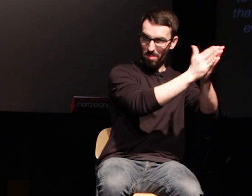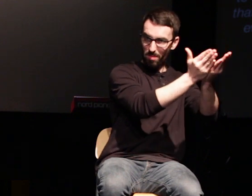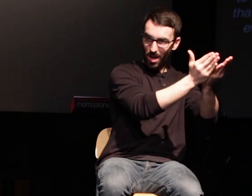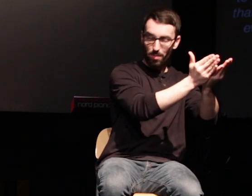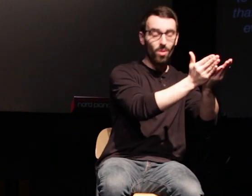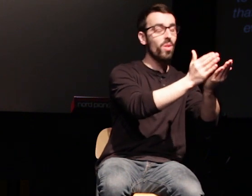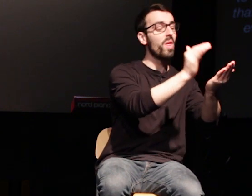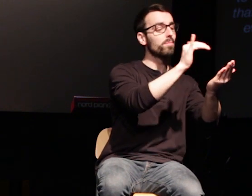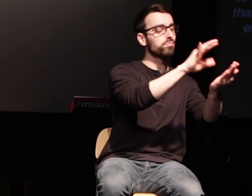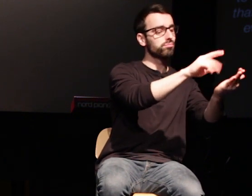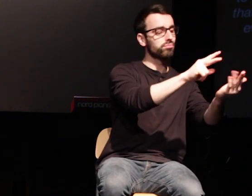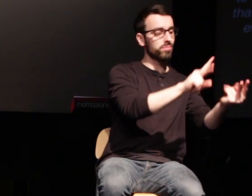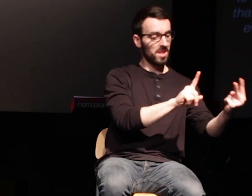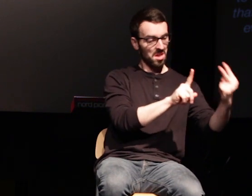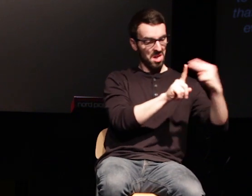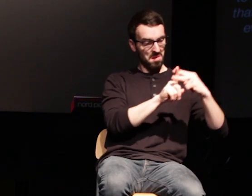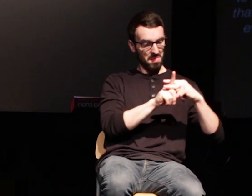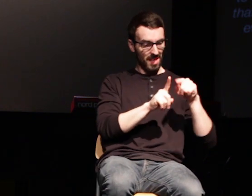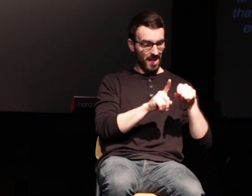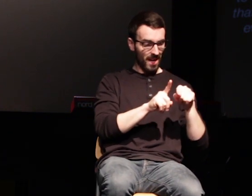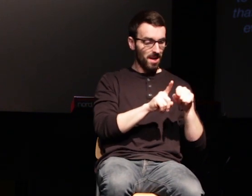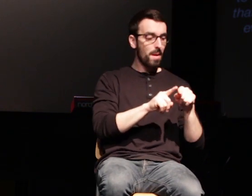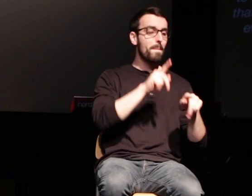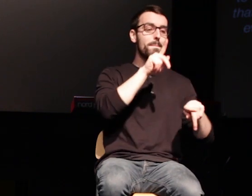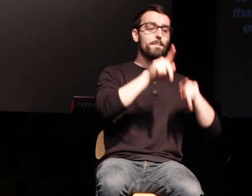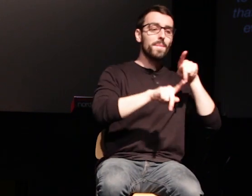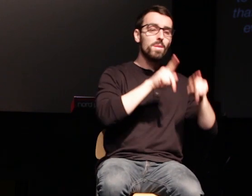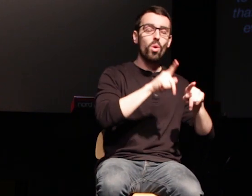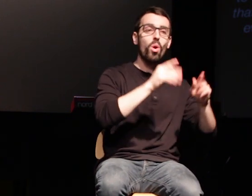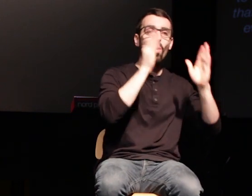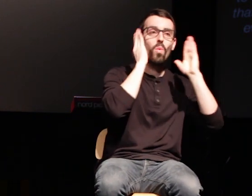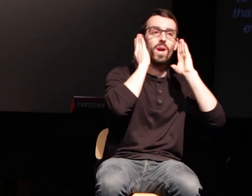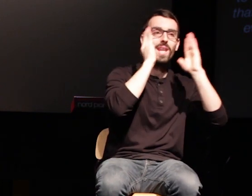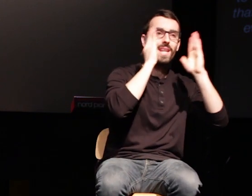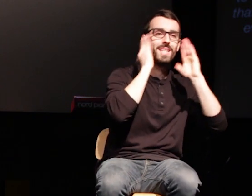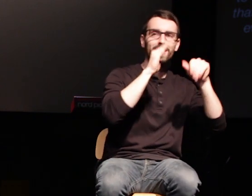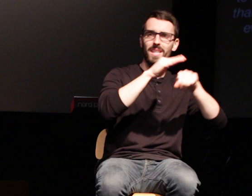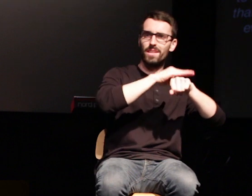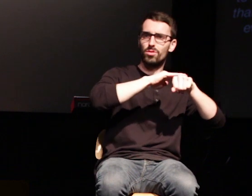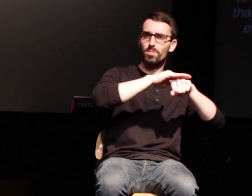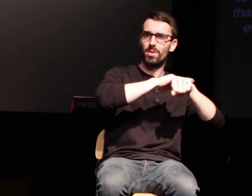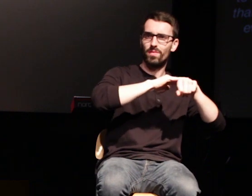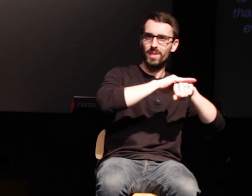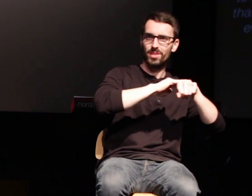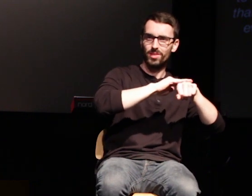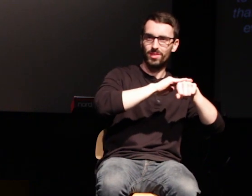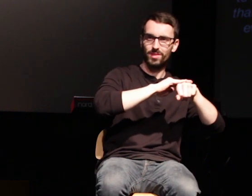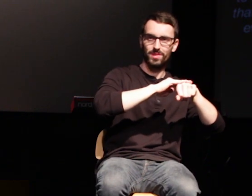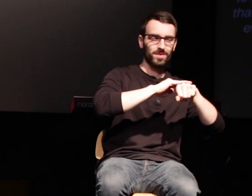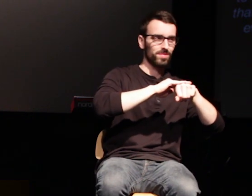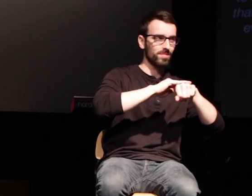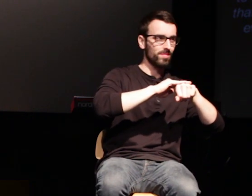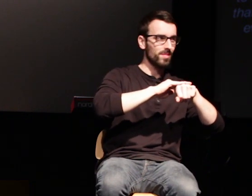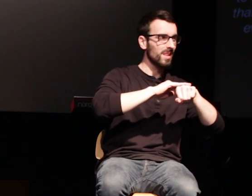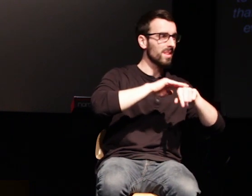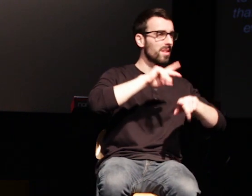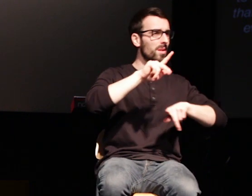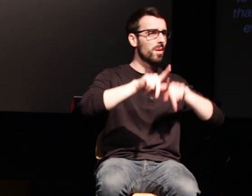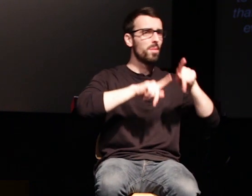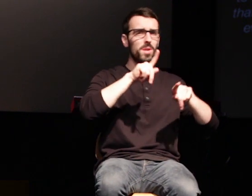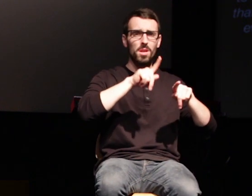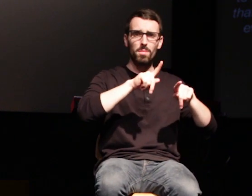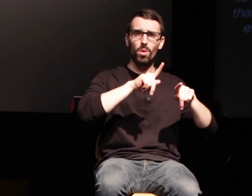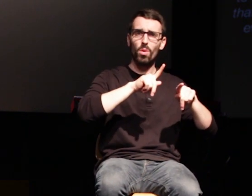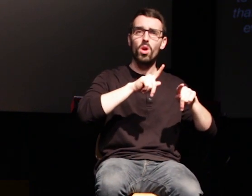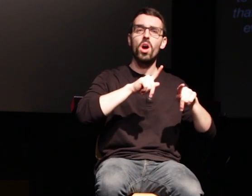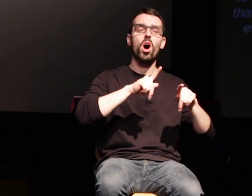who come and they listen with their ears, but they're looking for something. In different pieces of scripture, it talks about itching ears. People who are looking to hear what